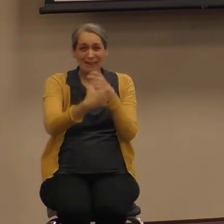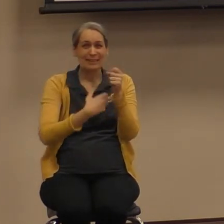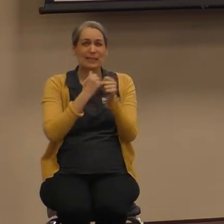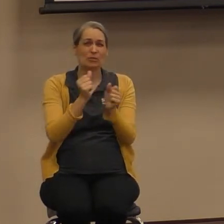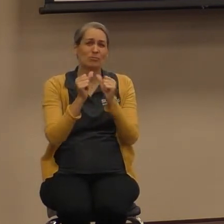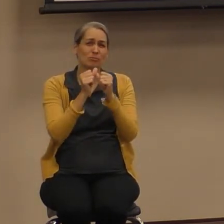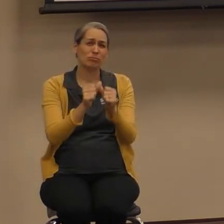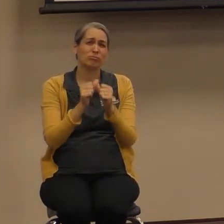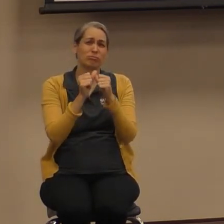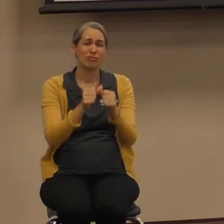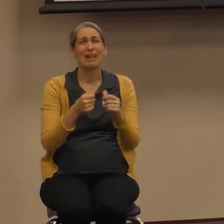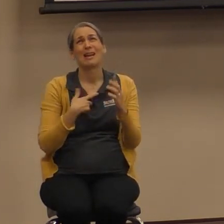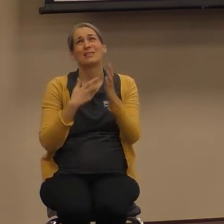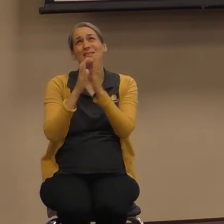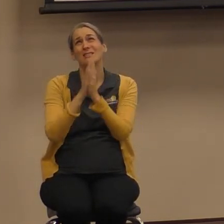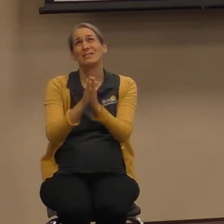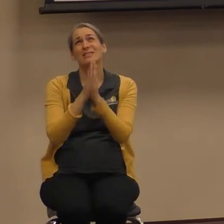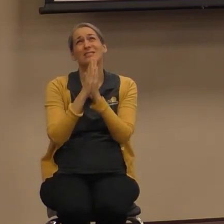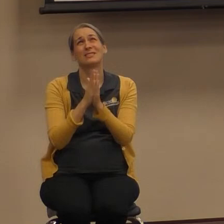And